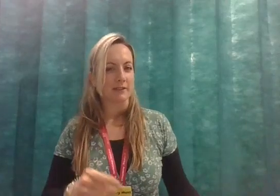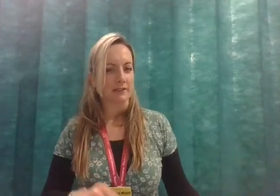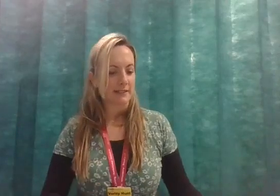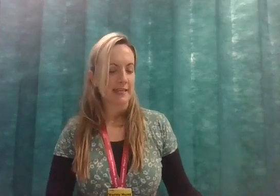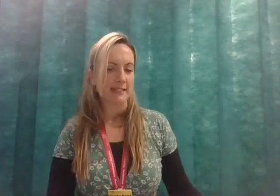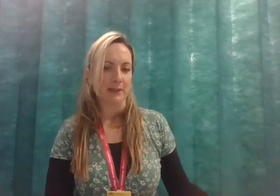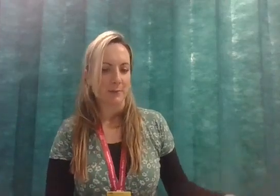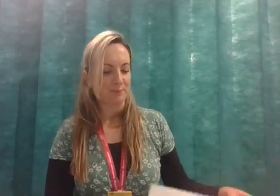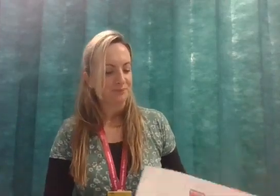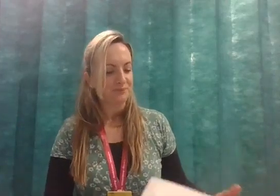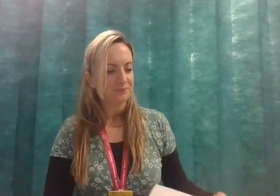parents later.